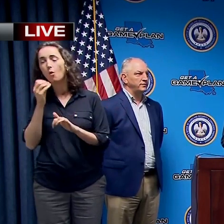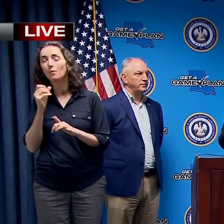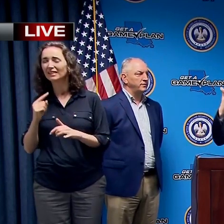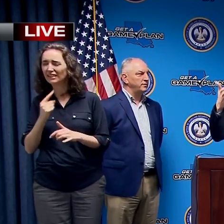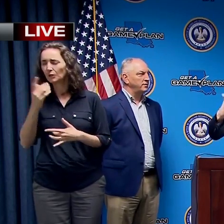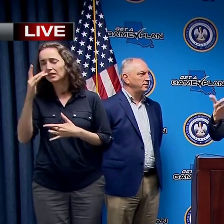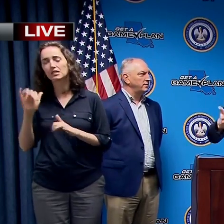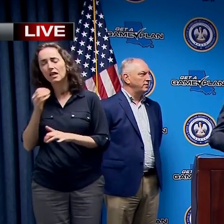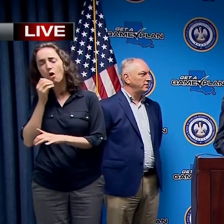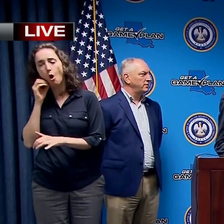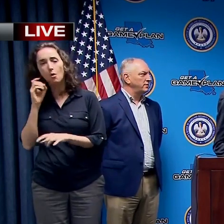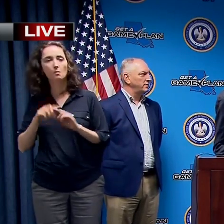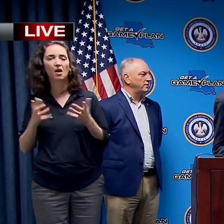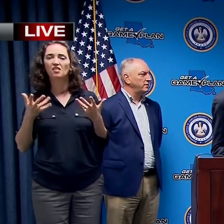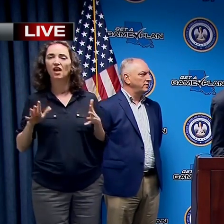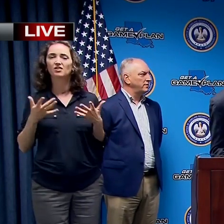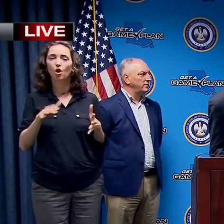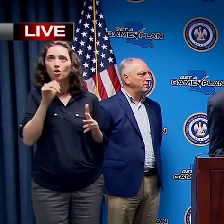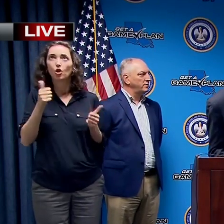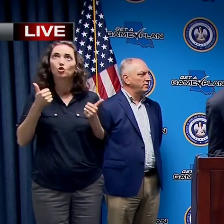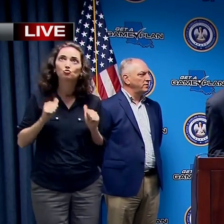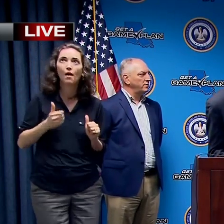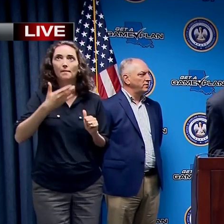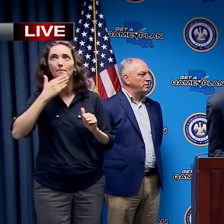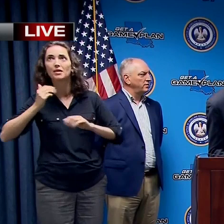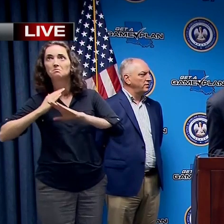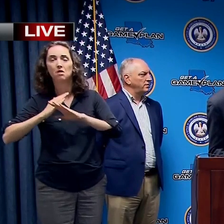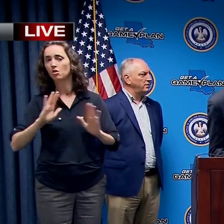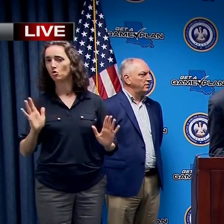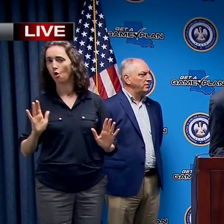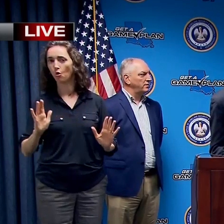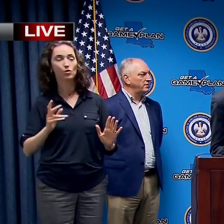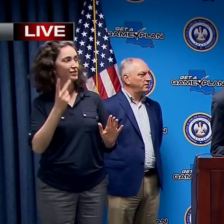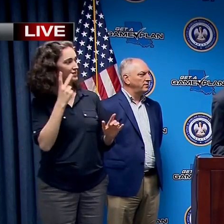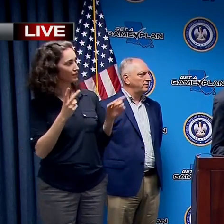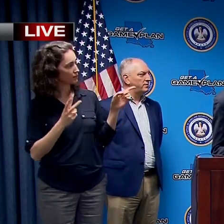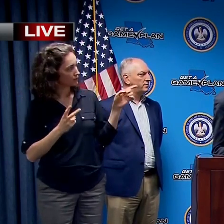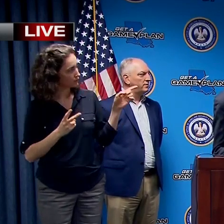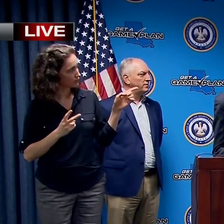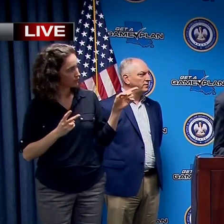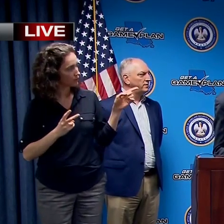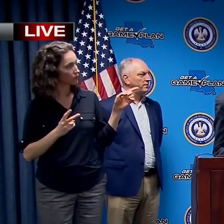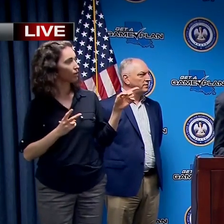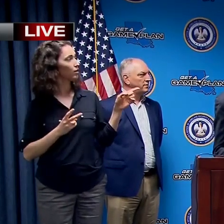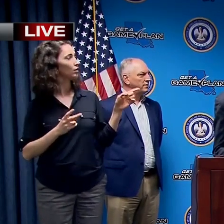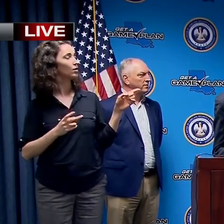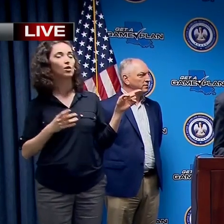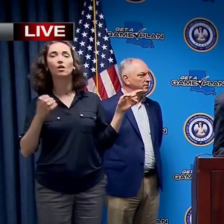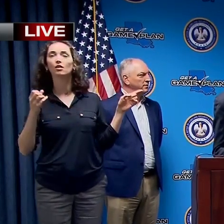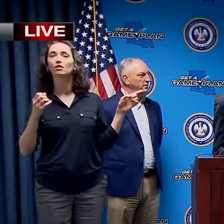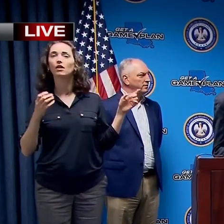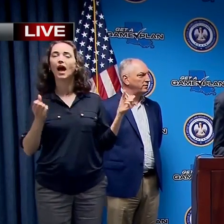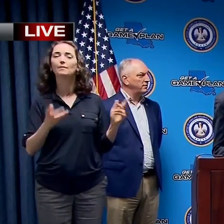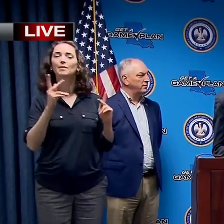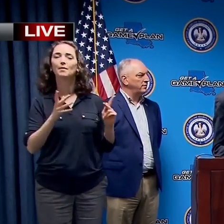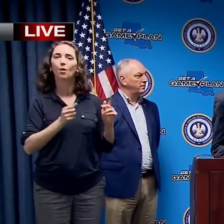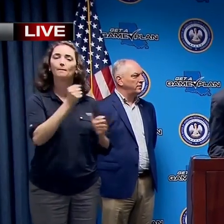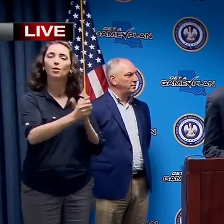ill, to stop the spread of the virus. And what you can see on this graph is that we're plotting the daily hospitalizations, number of